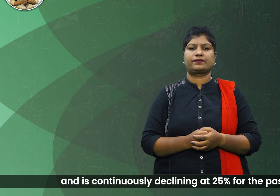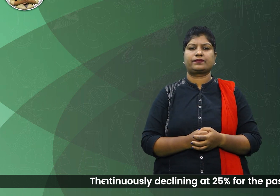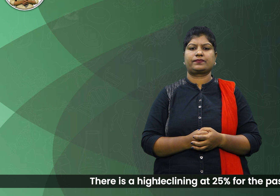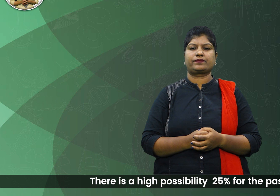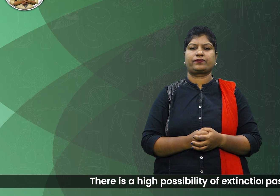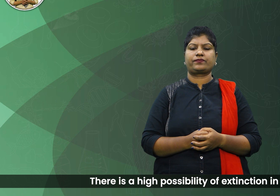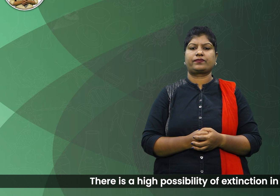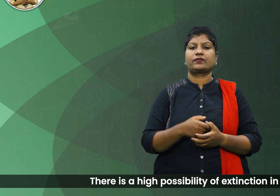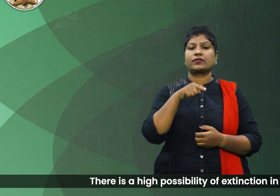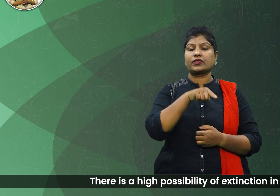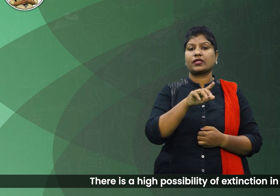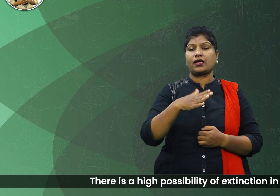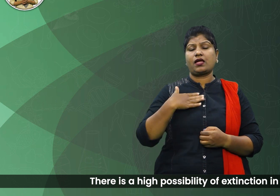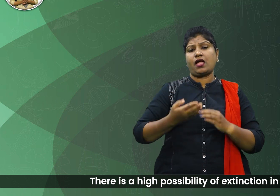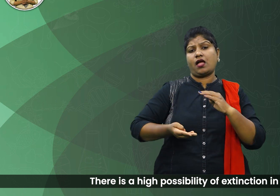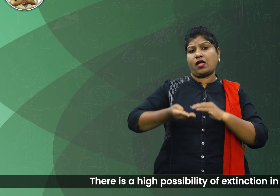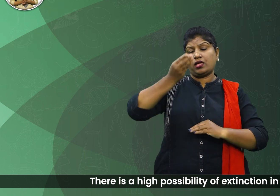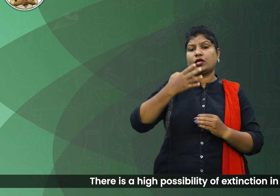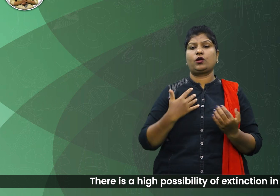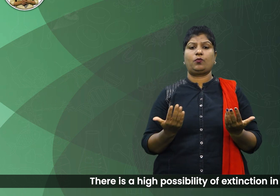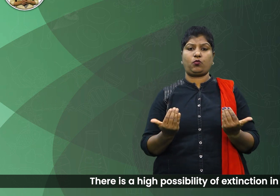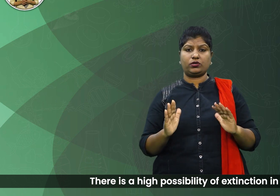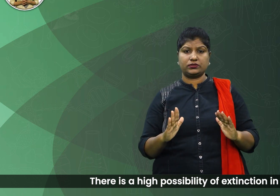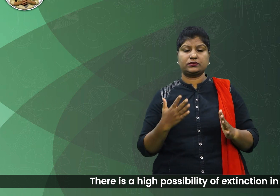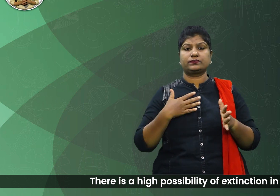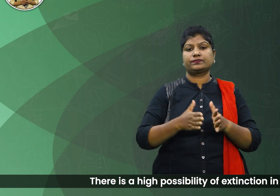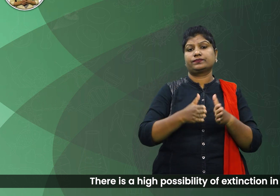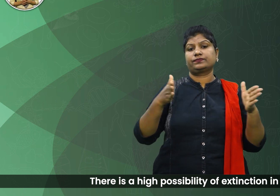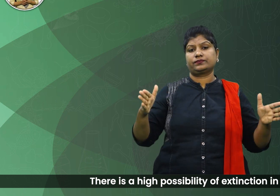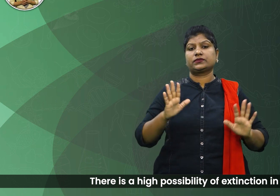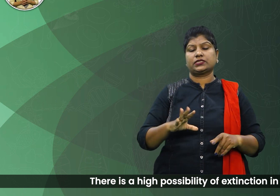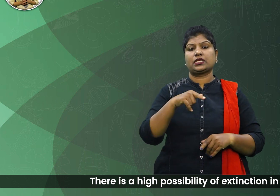There is a high possibility of extinction in the wild.